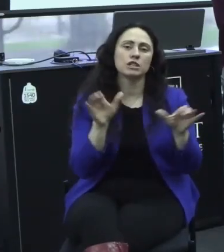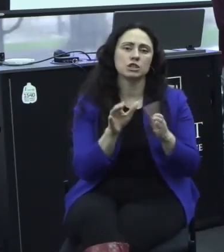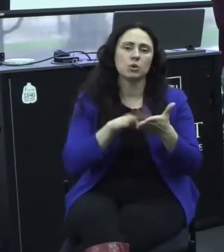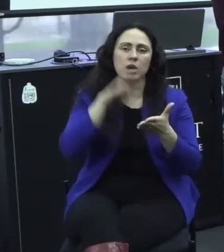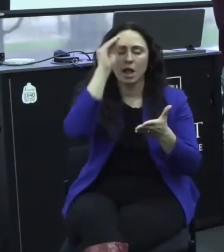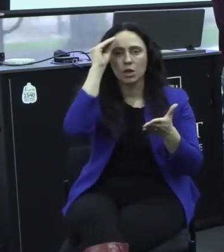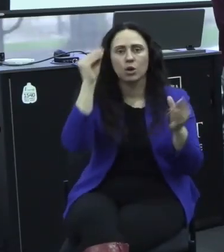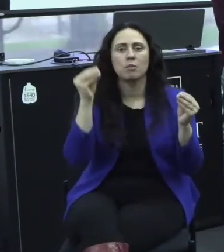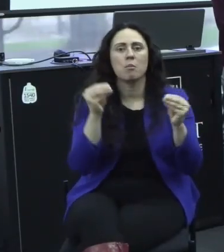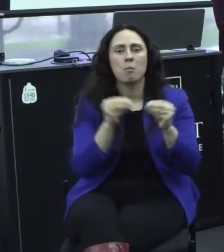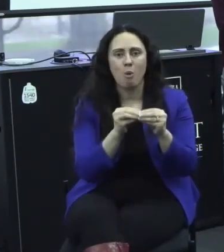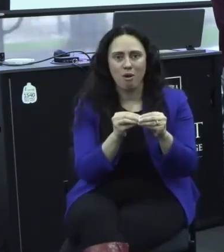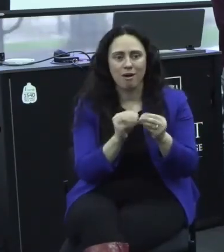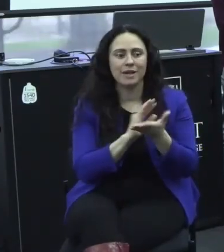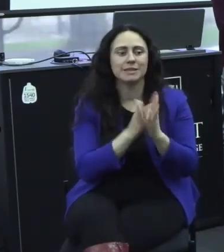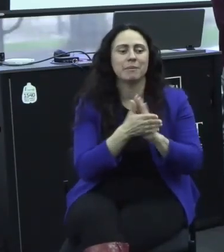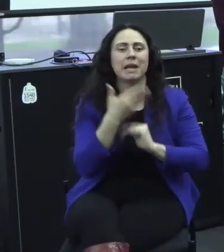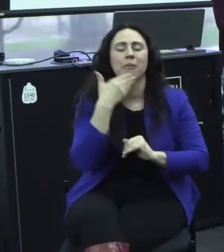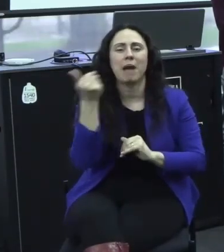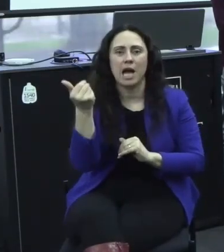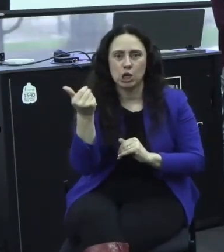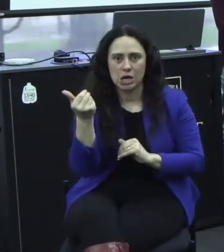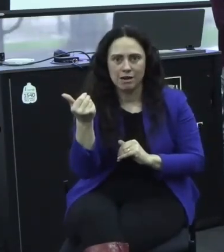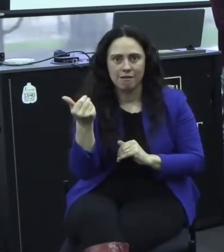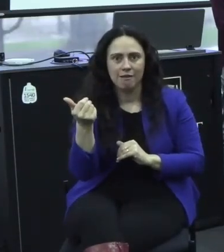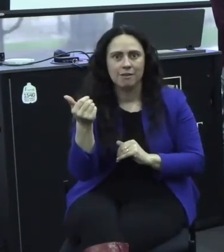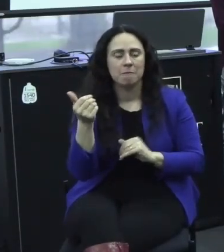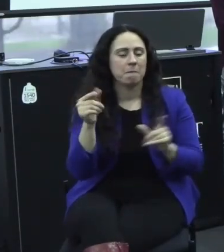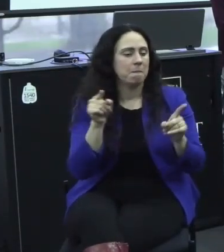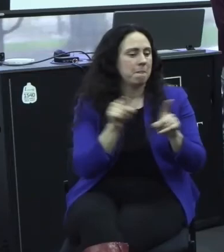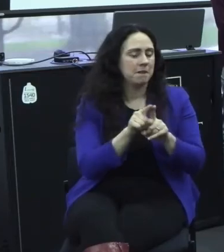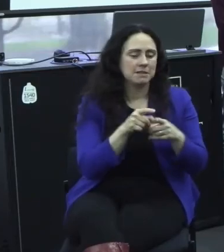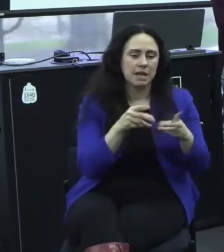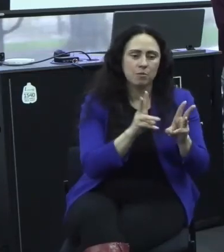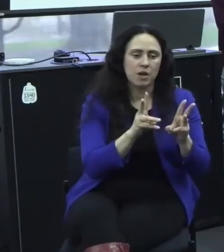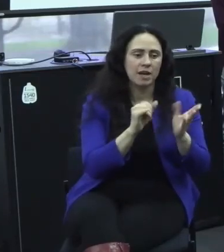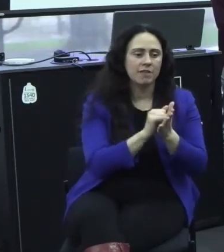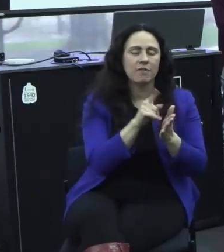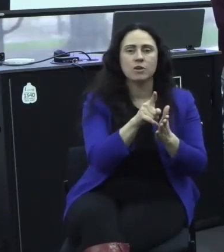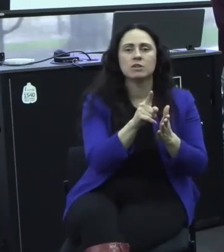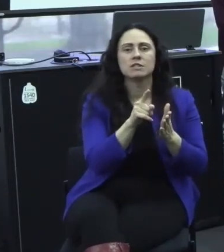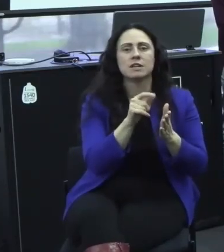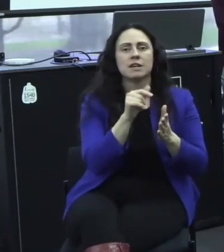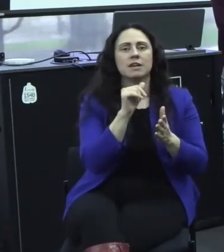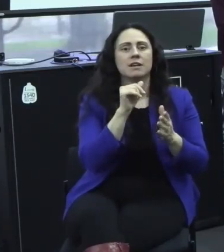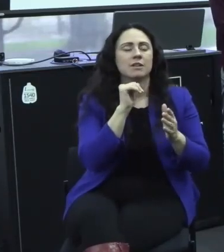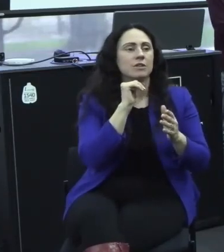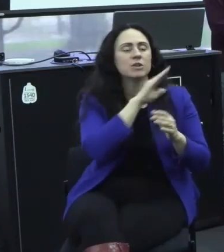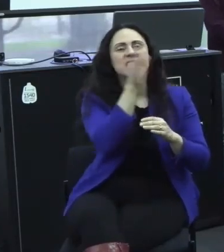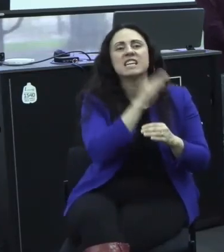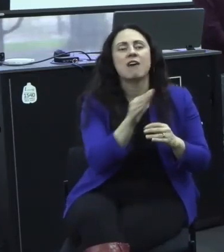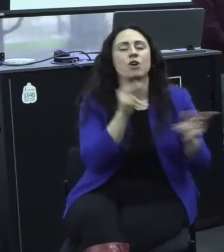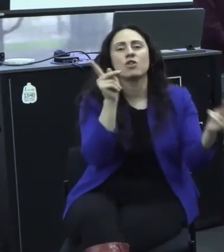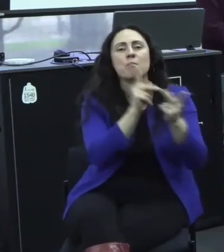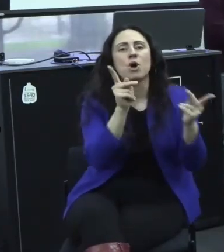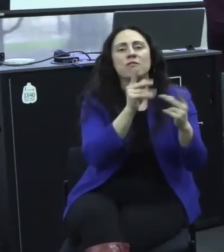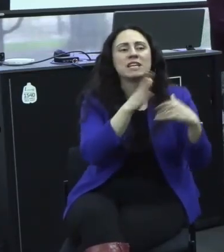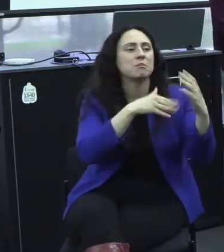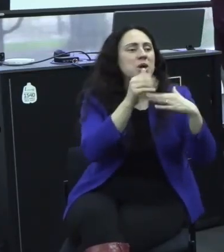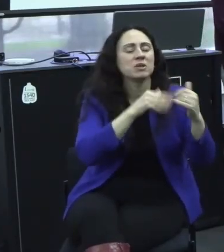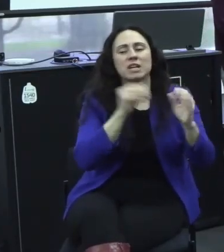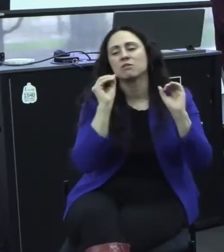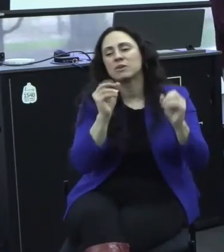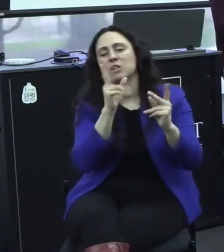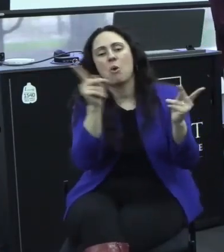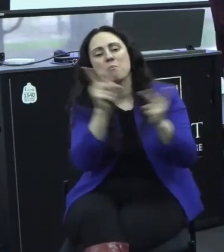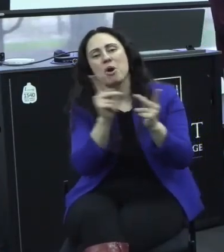learn more, to be better. Like, the same way that there's no such thing as the perfect building at this moment in time. There's no perfect